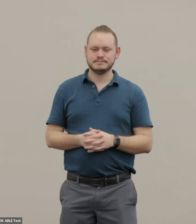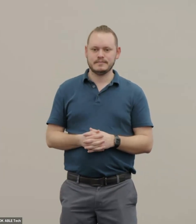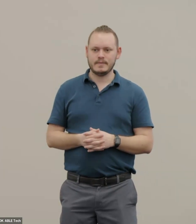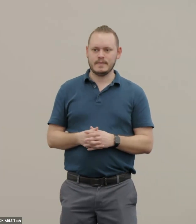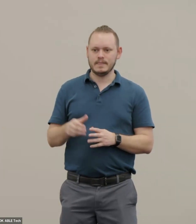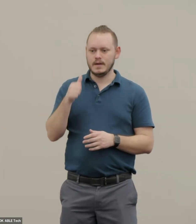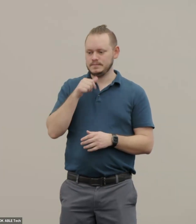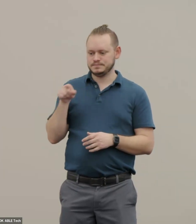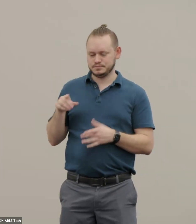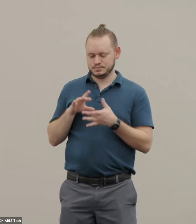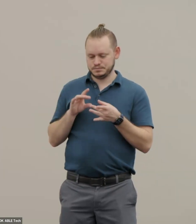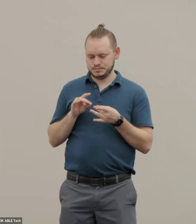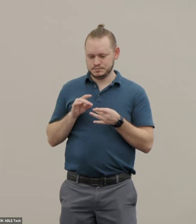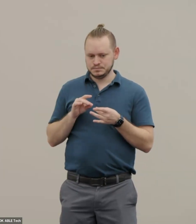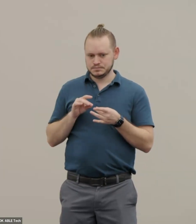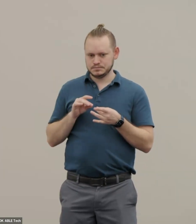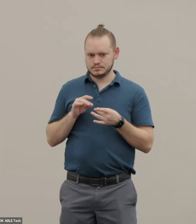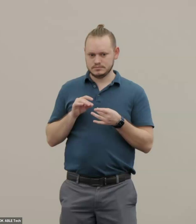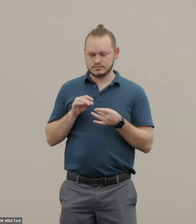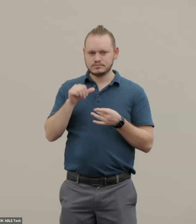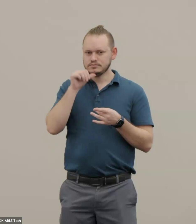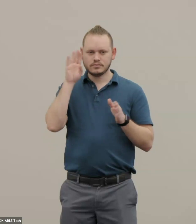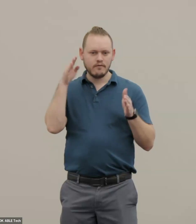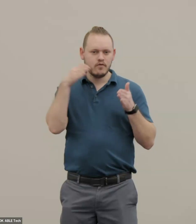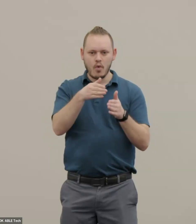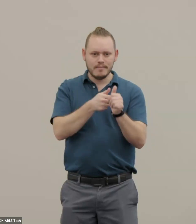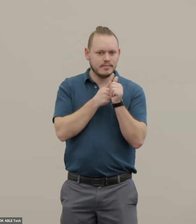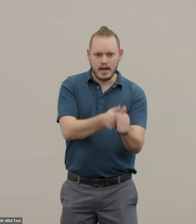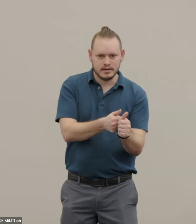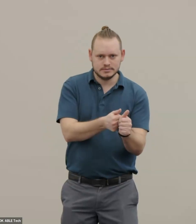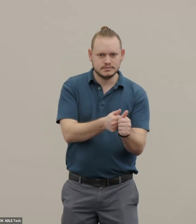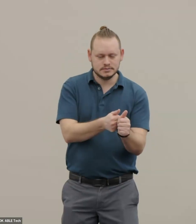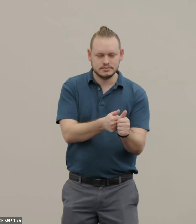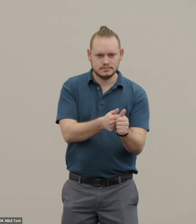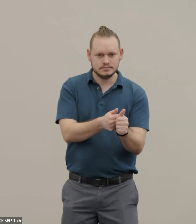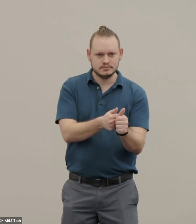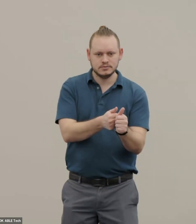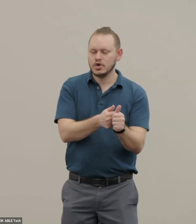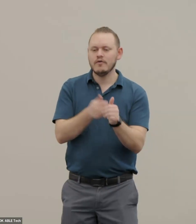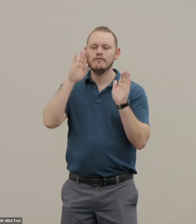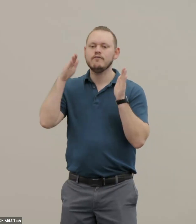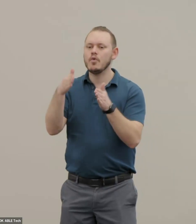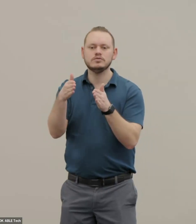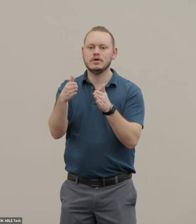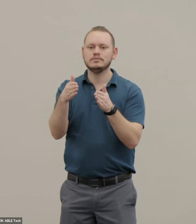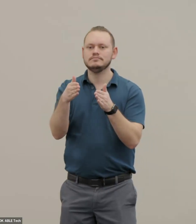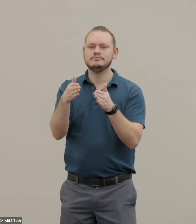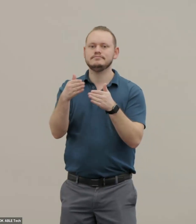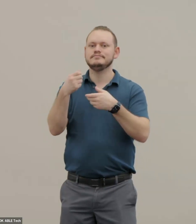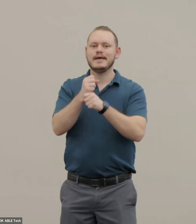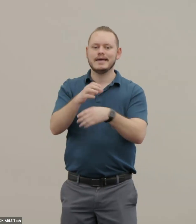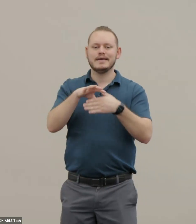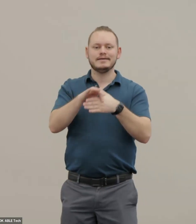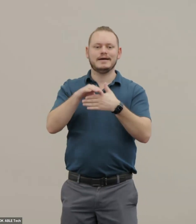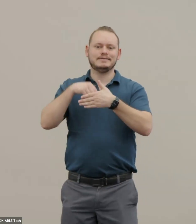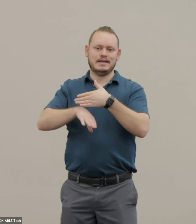She had said, don't focus on compliance. Just focus on making your